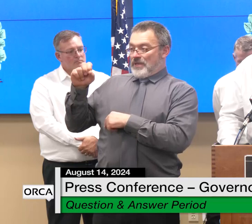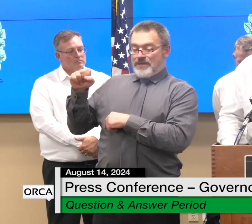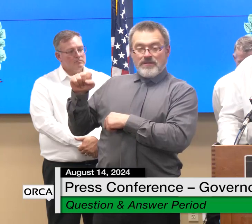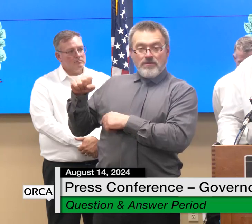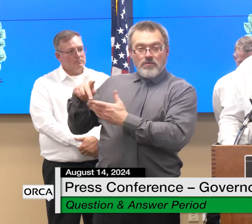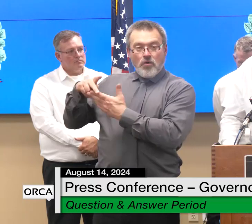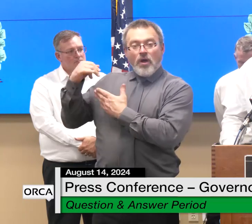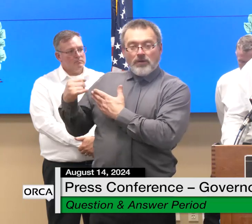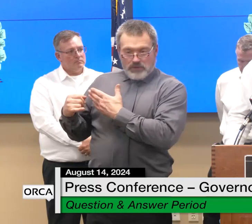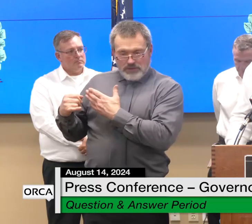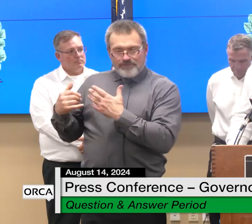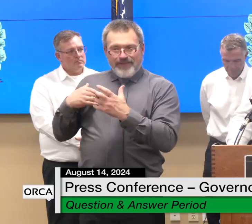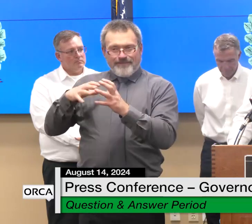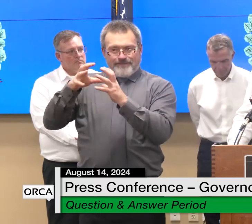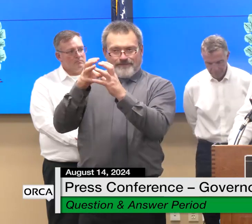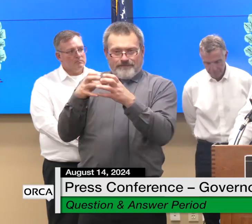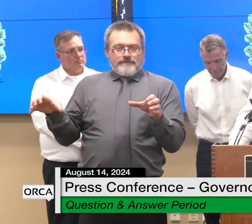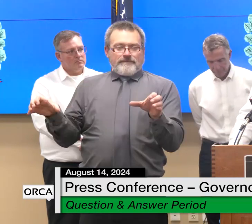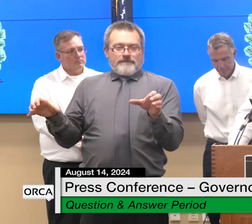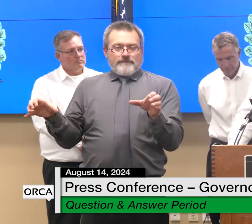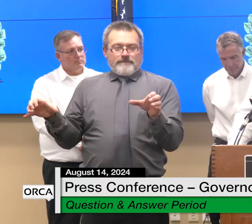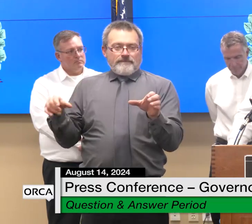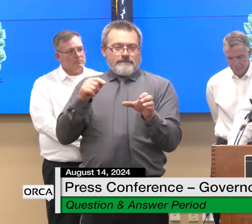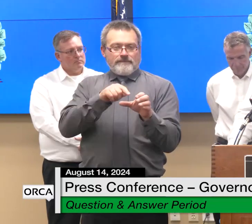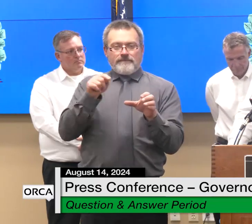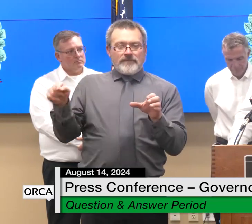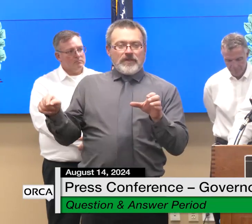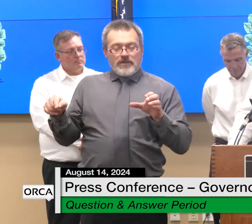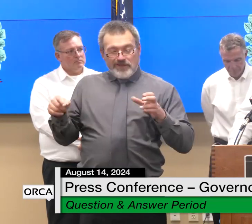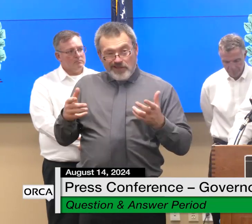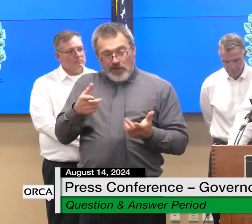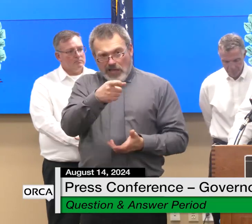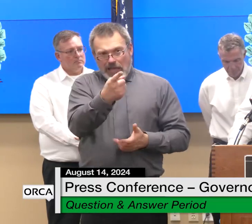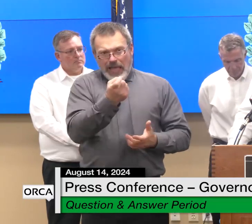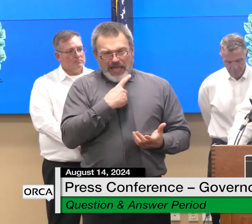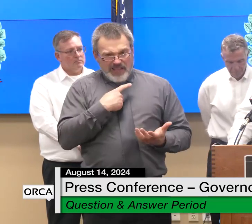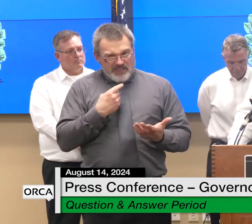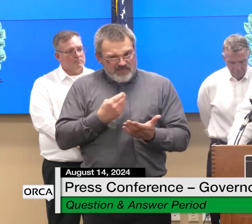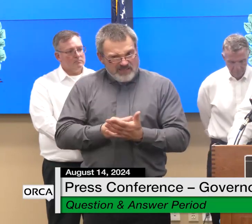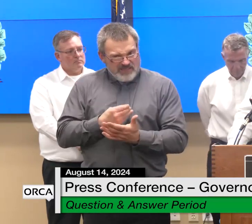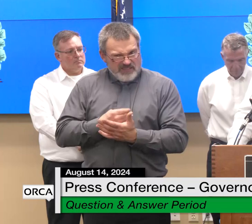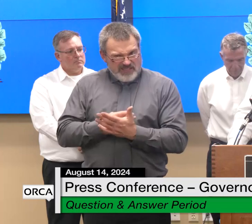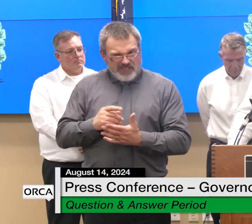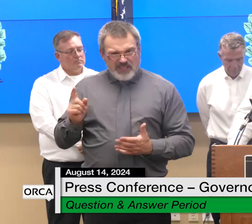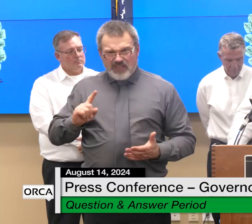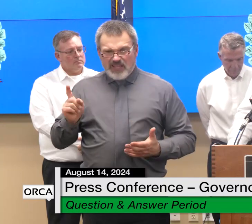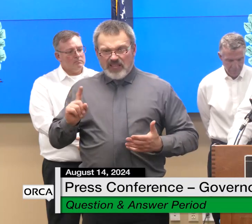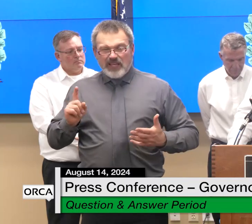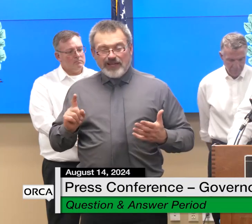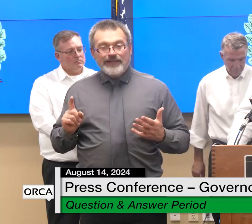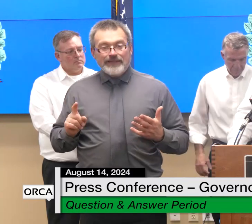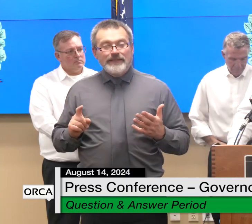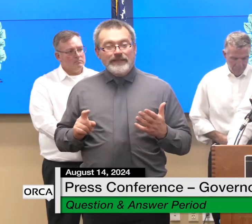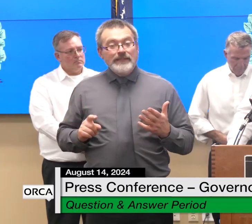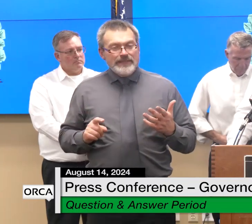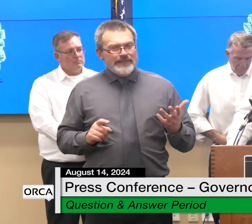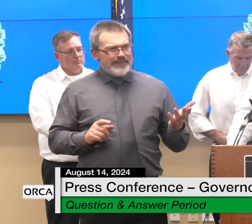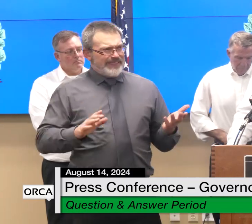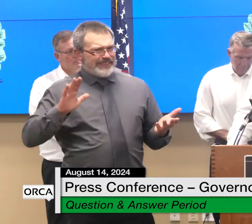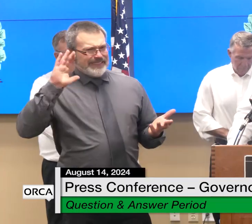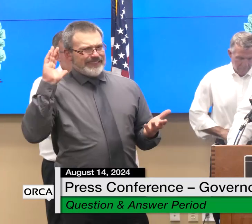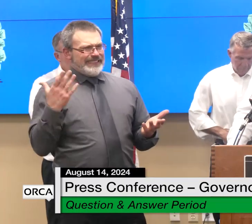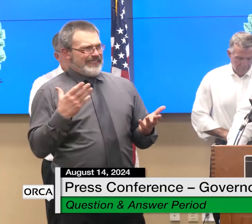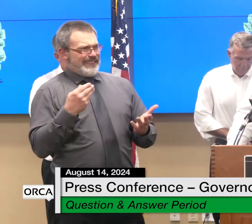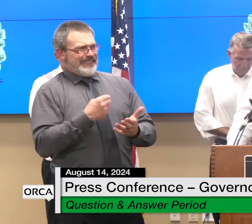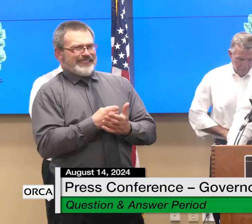one of the other questions you asked was, how do we afford all this? Was that correct? Yeah, it seems like the money comes